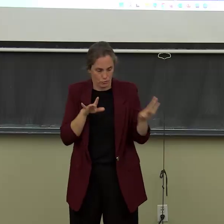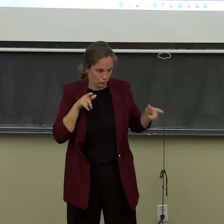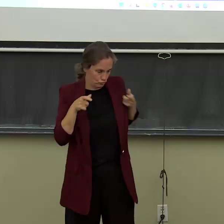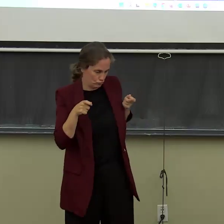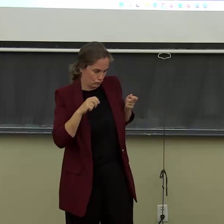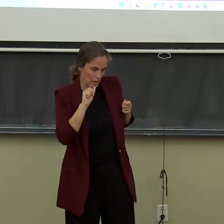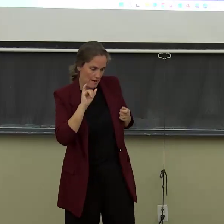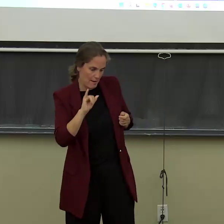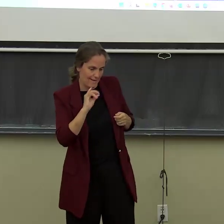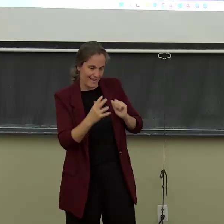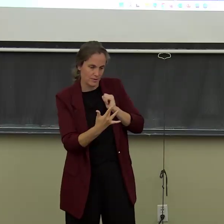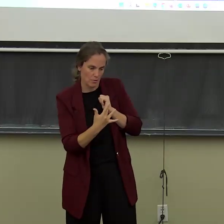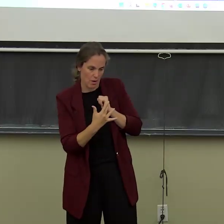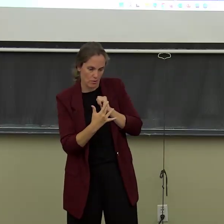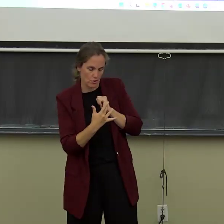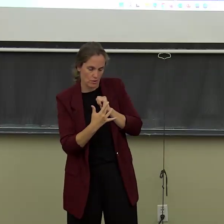technology and